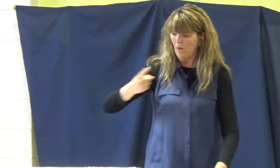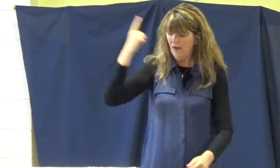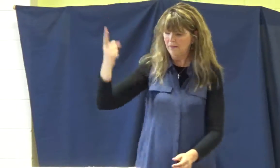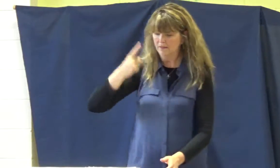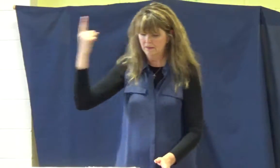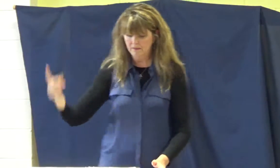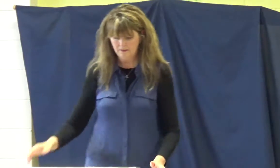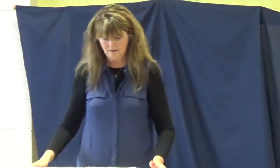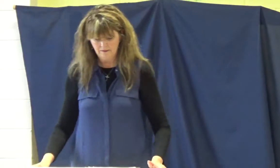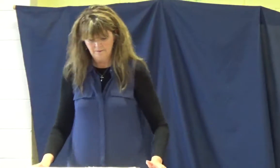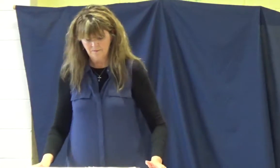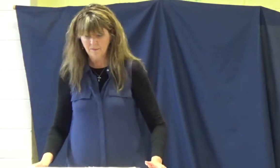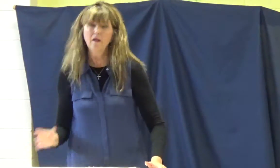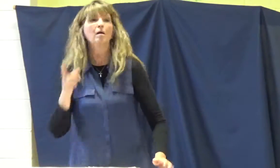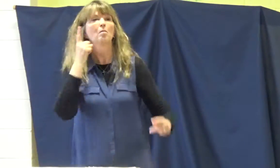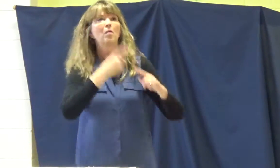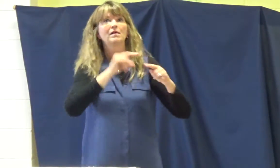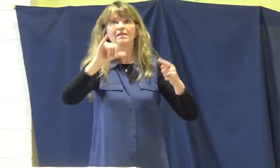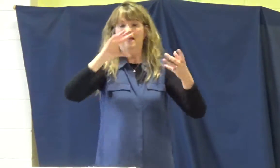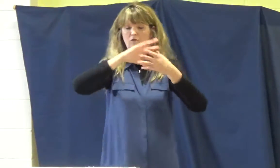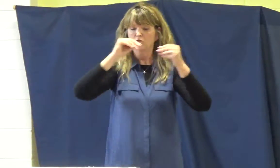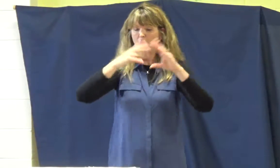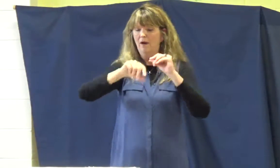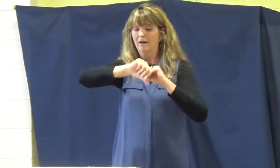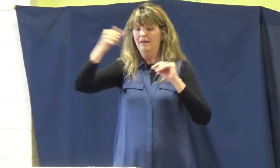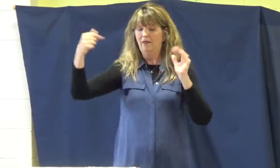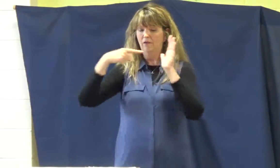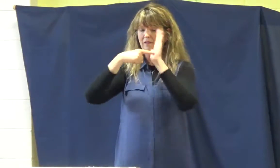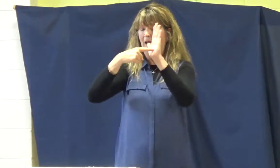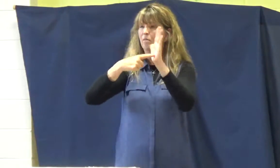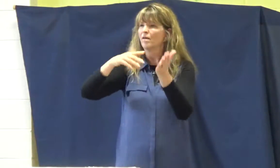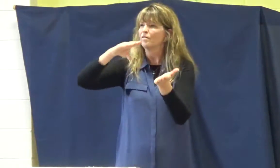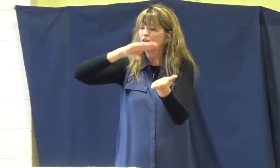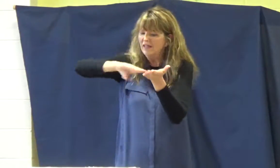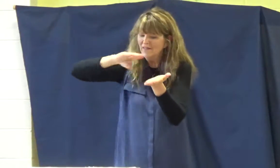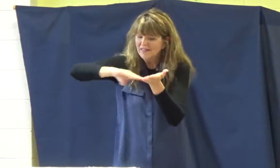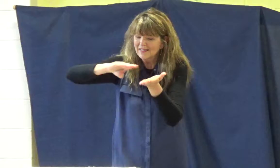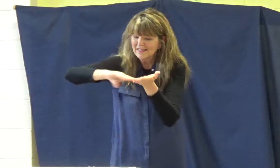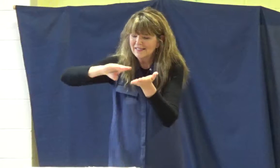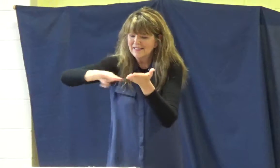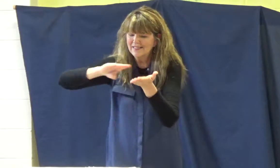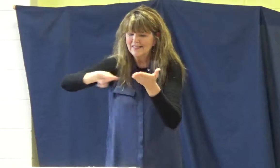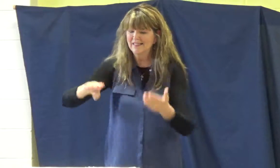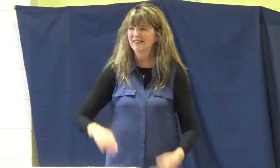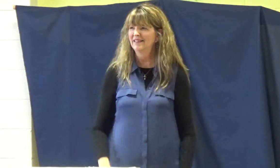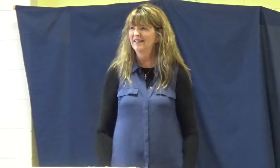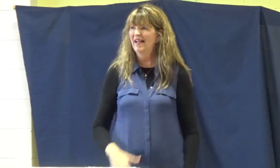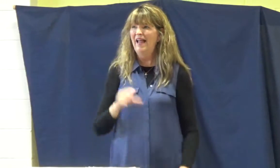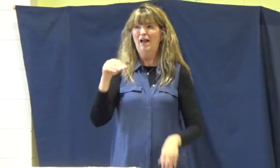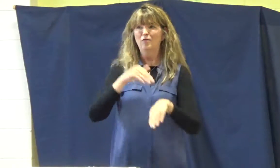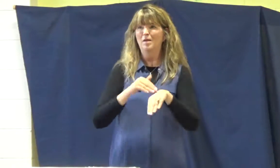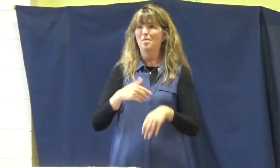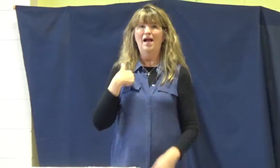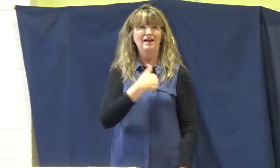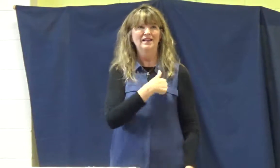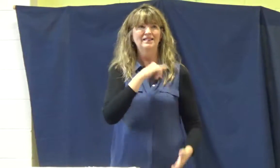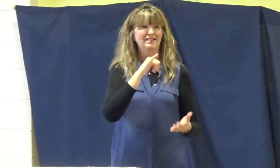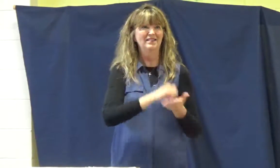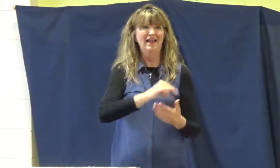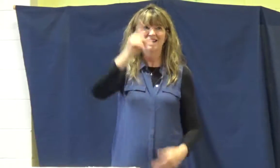Always. Plus, in this story, it's a story of forgiveness, and it